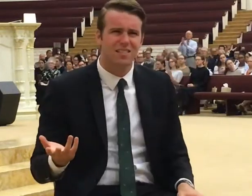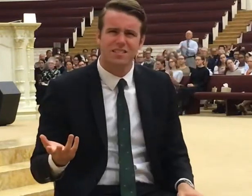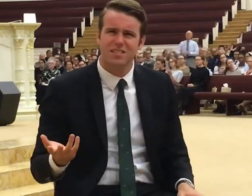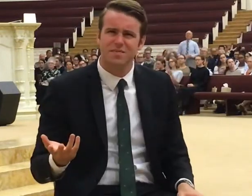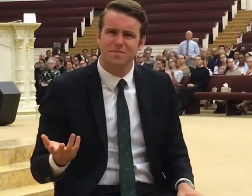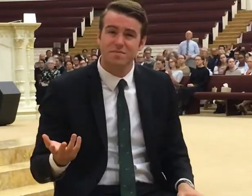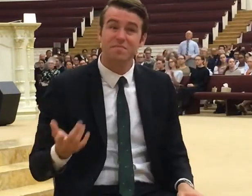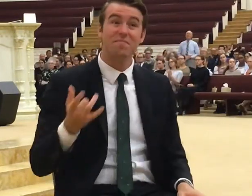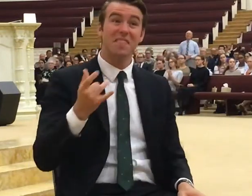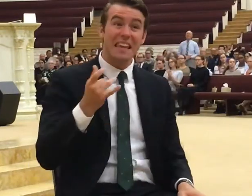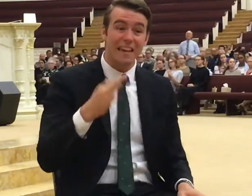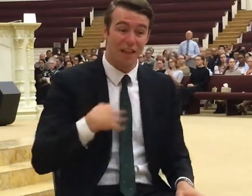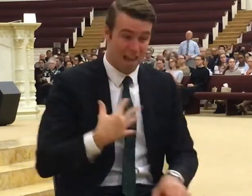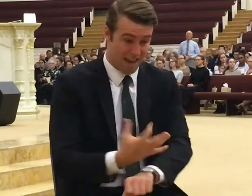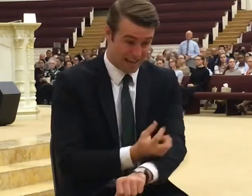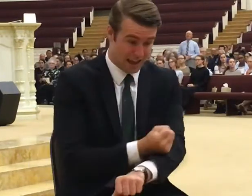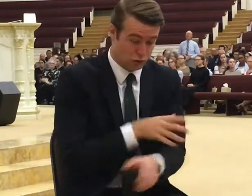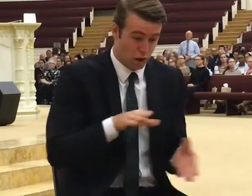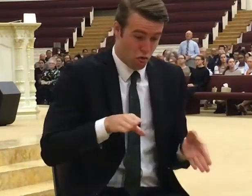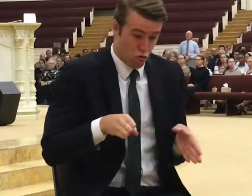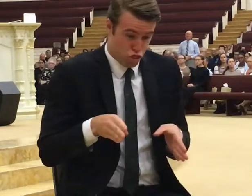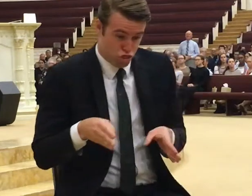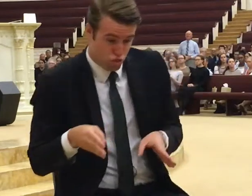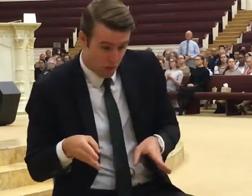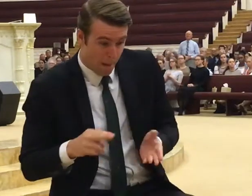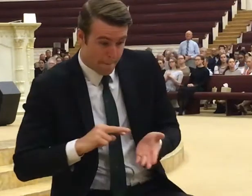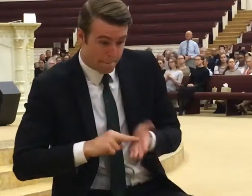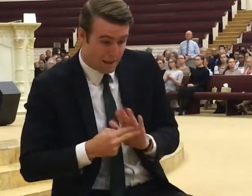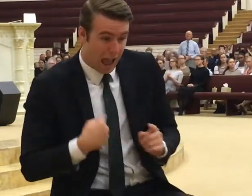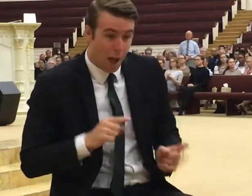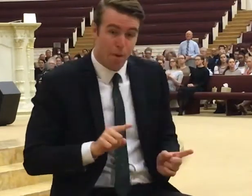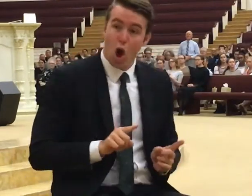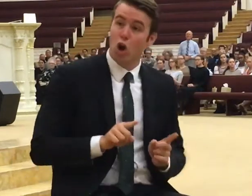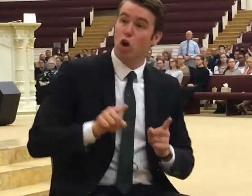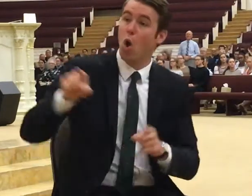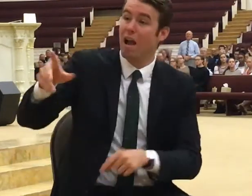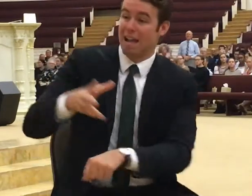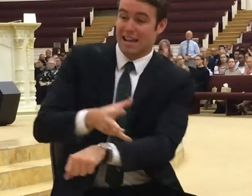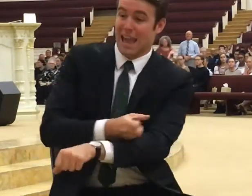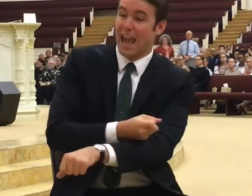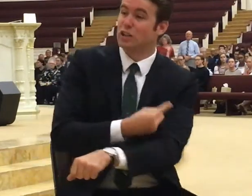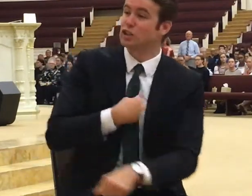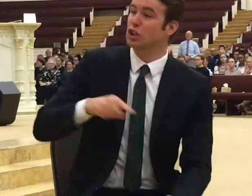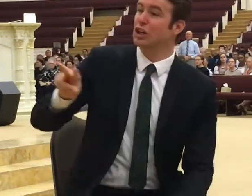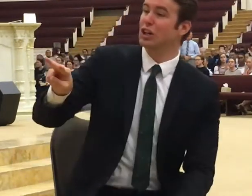You're not going to somebody else that's got cancer.